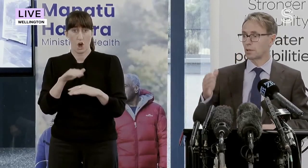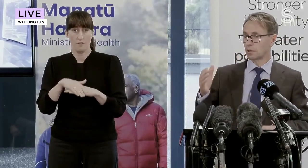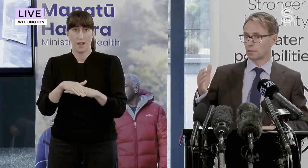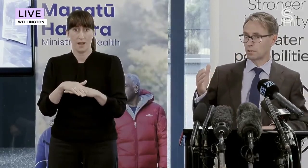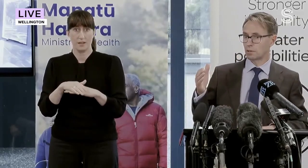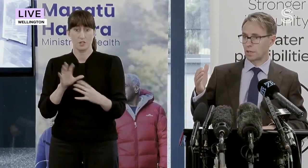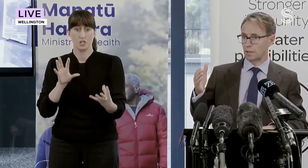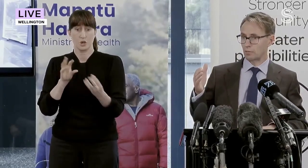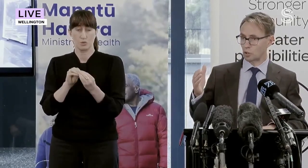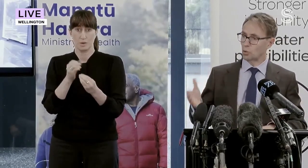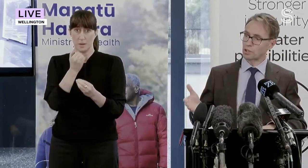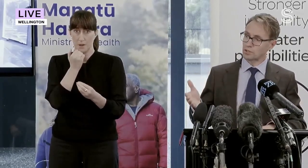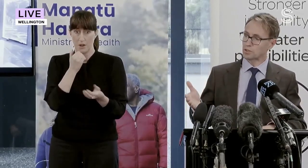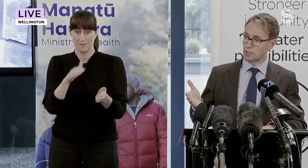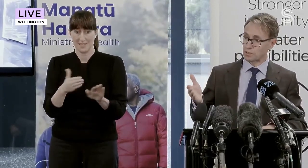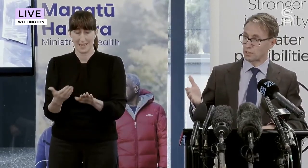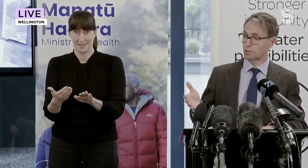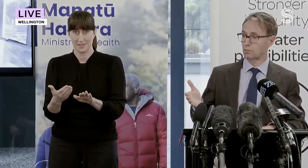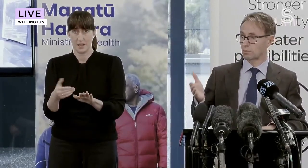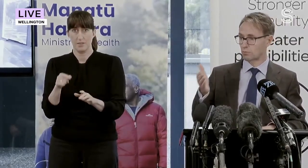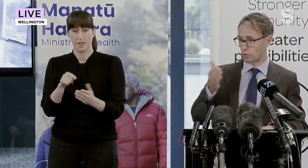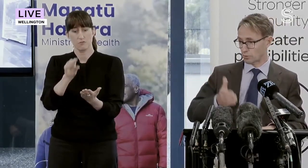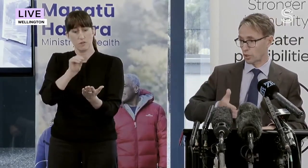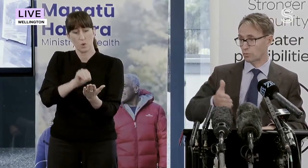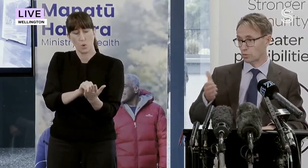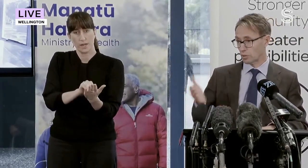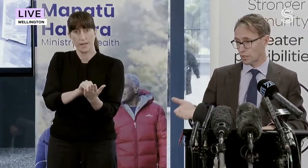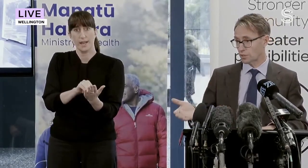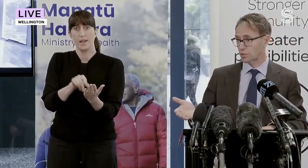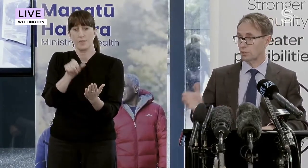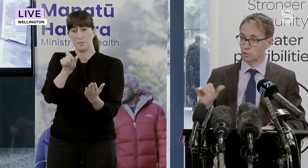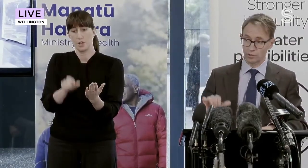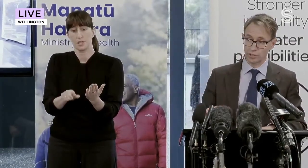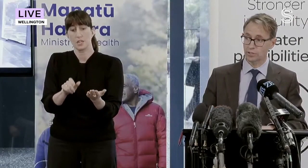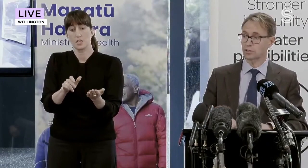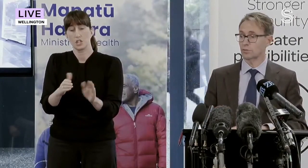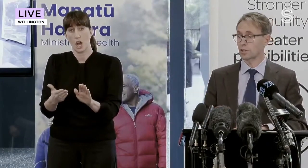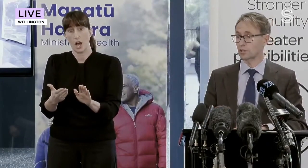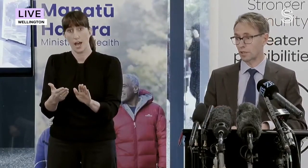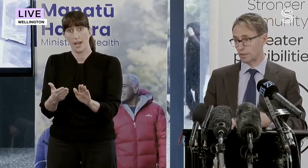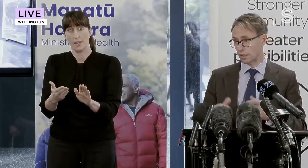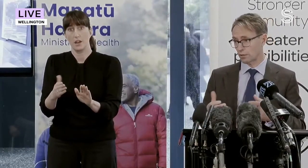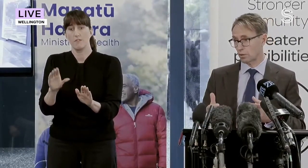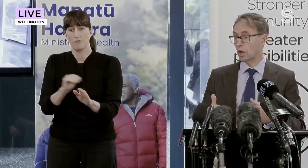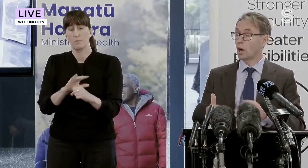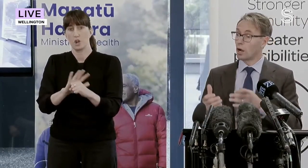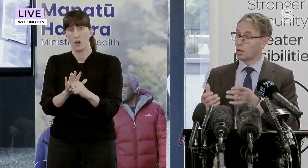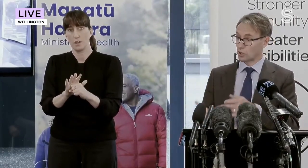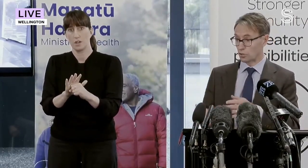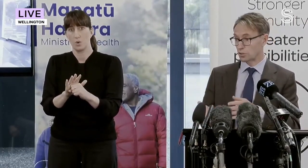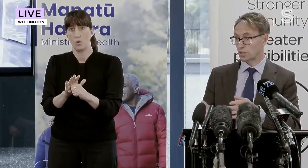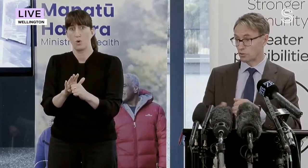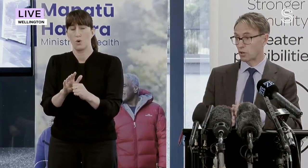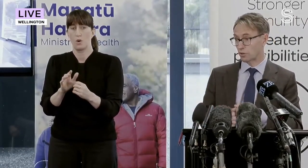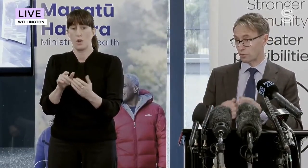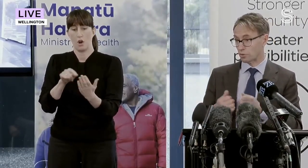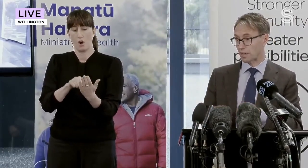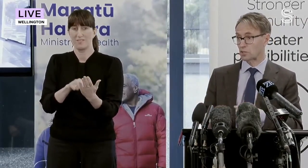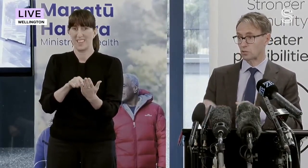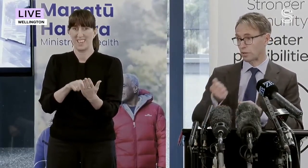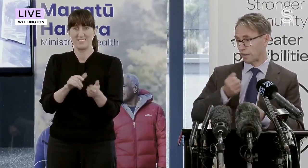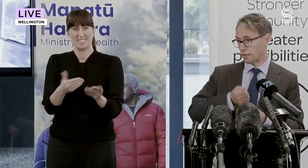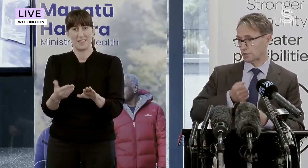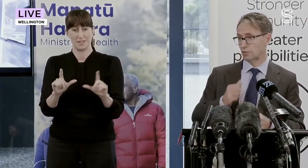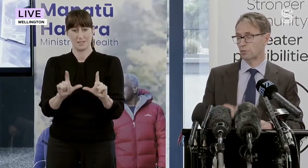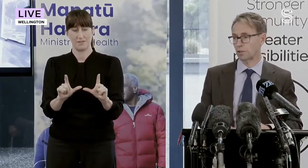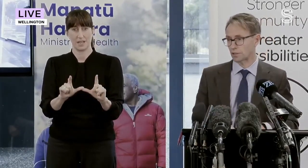been recorded as a death from COVID or related to COVID on the death certificate, and then our coders have gone through and